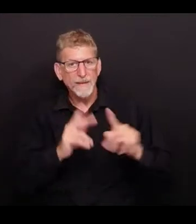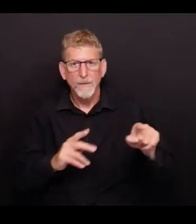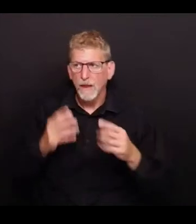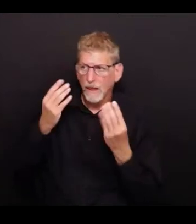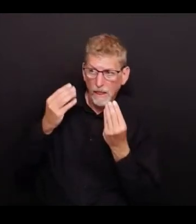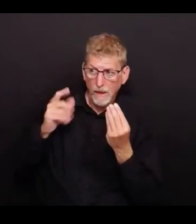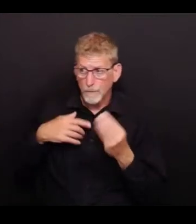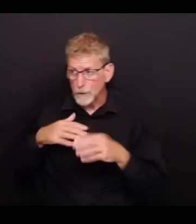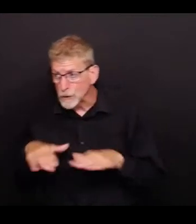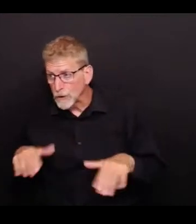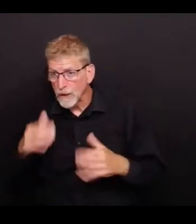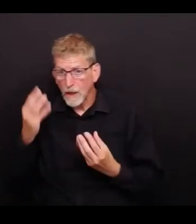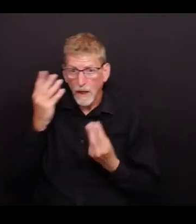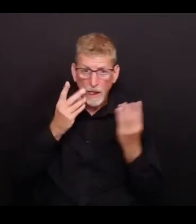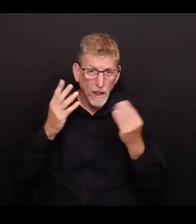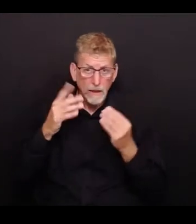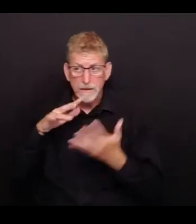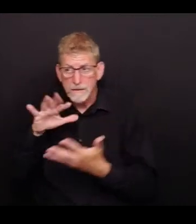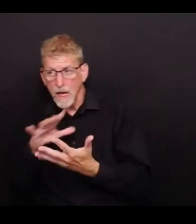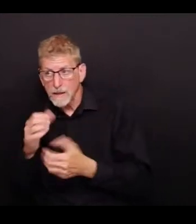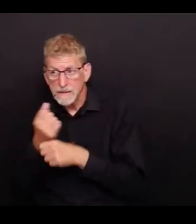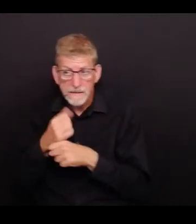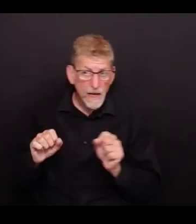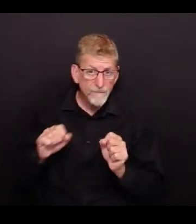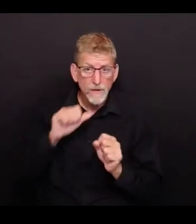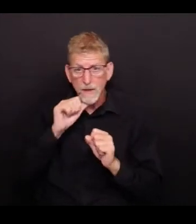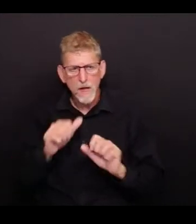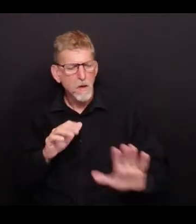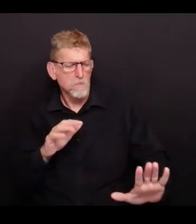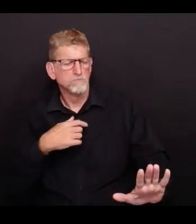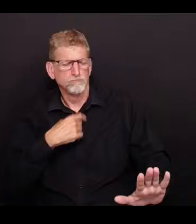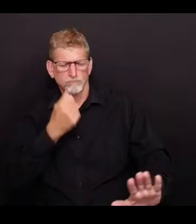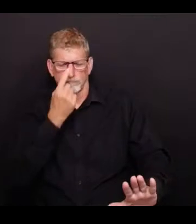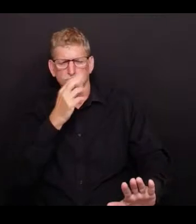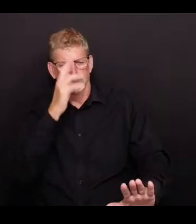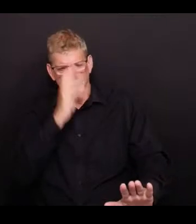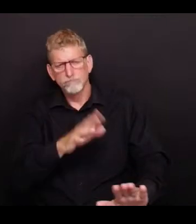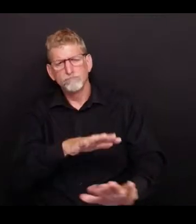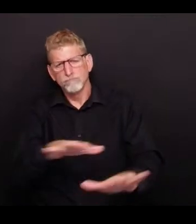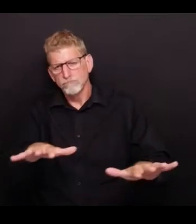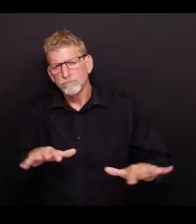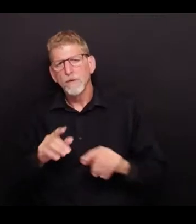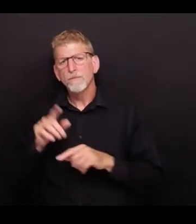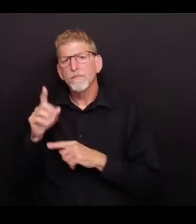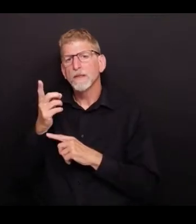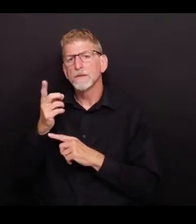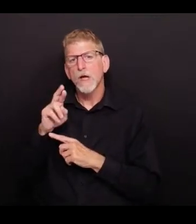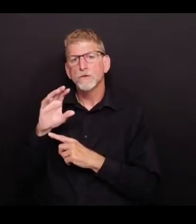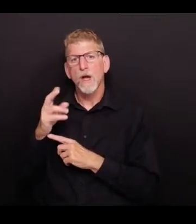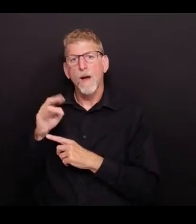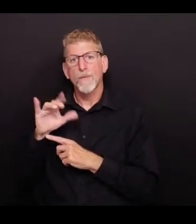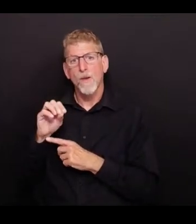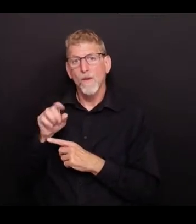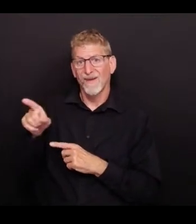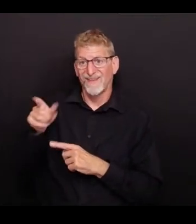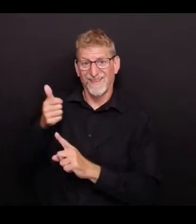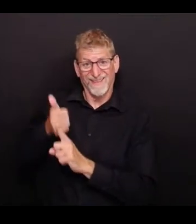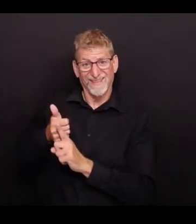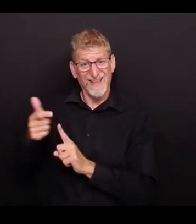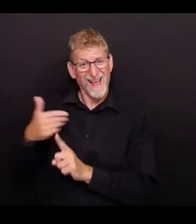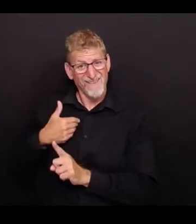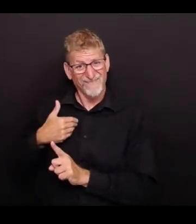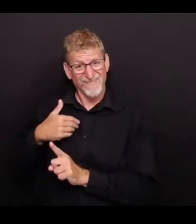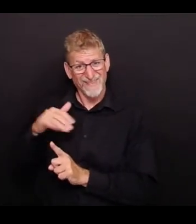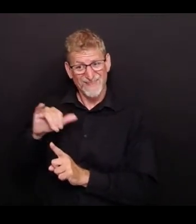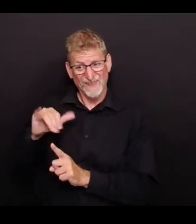the vaccines and looking at their safety in the younger populations. And Dr. Chamillo has